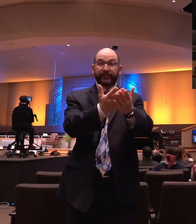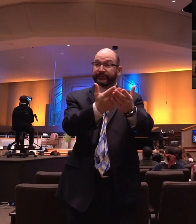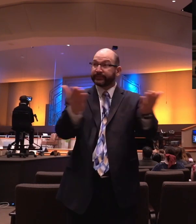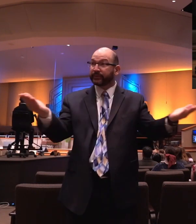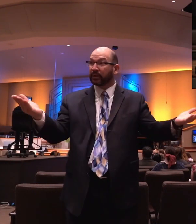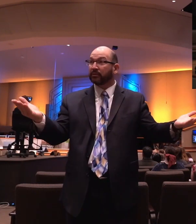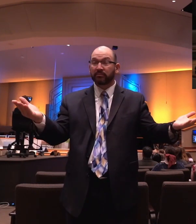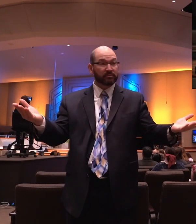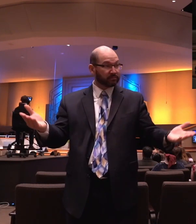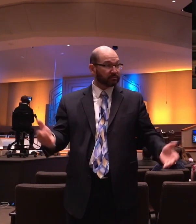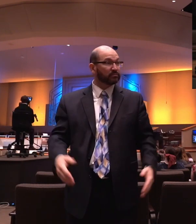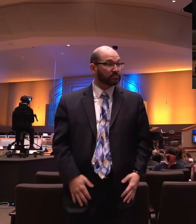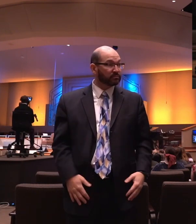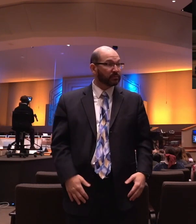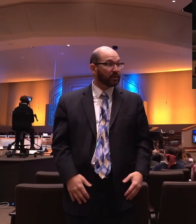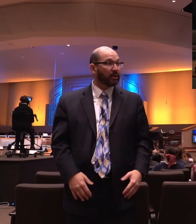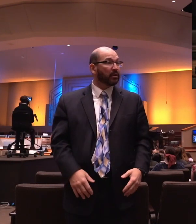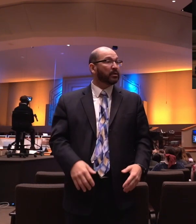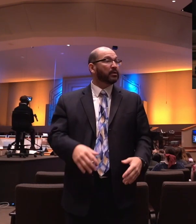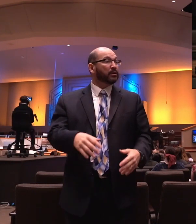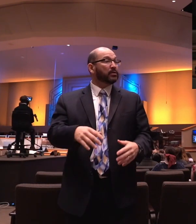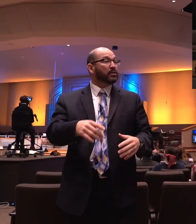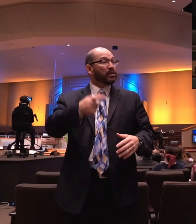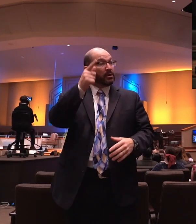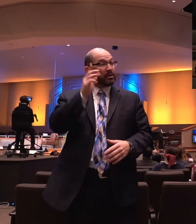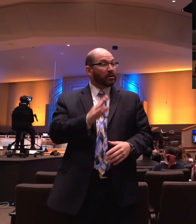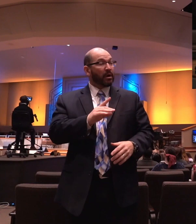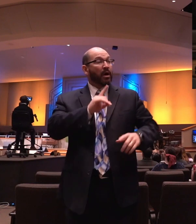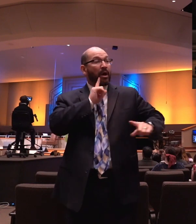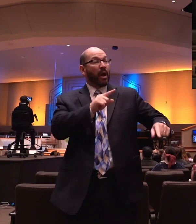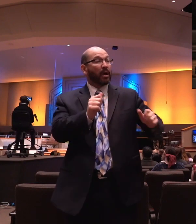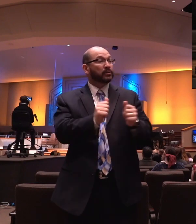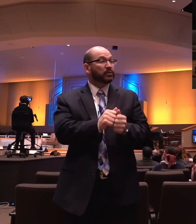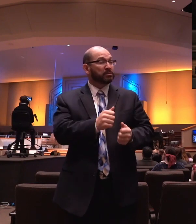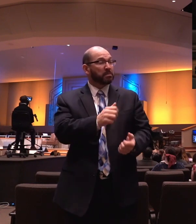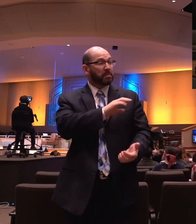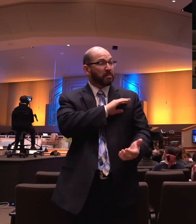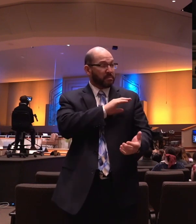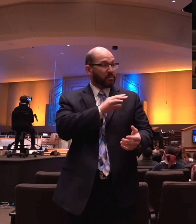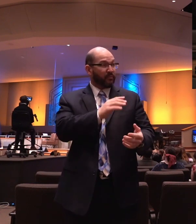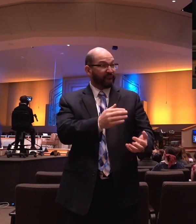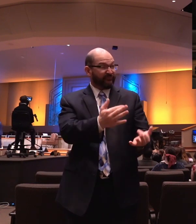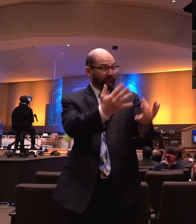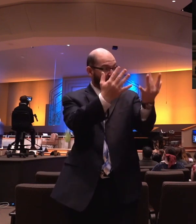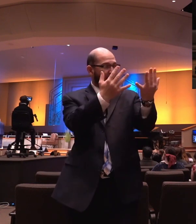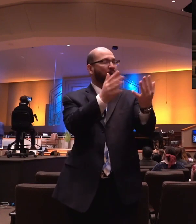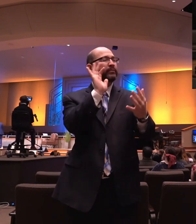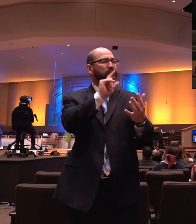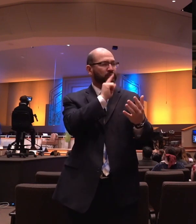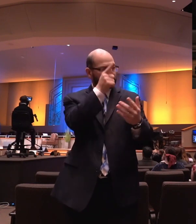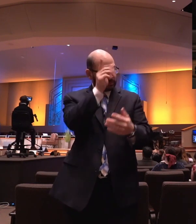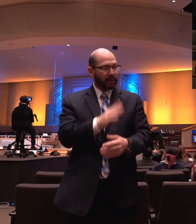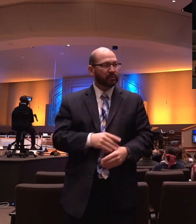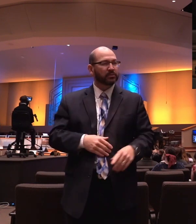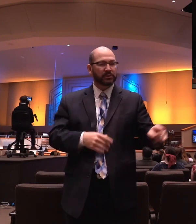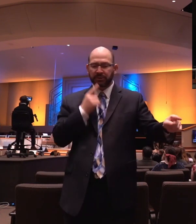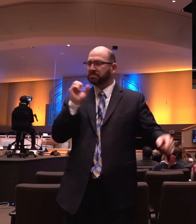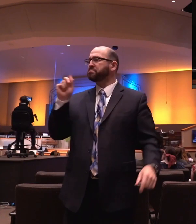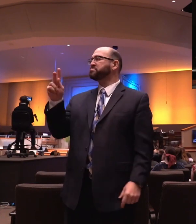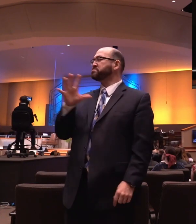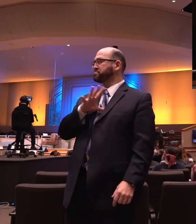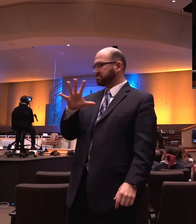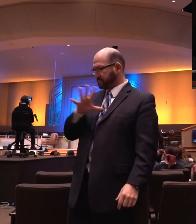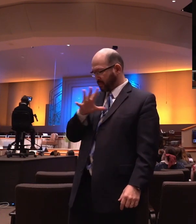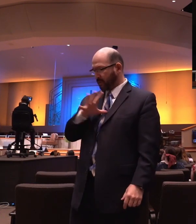We'll pray. And the God that answers by fire, everybody will know he's God. Ahab said, that sounds like a great